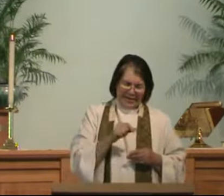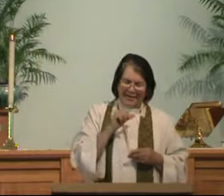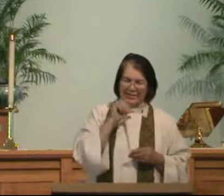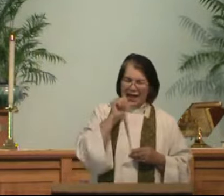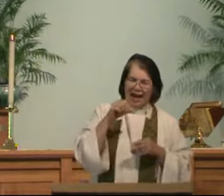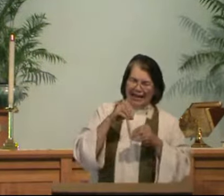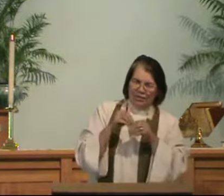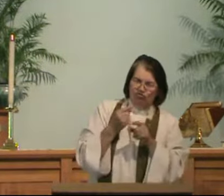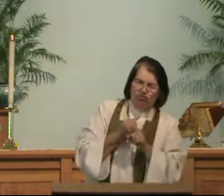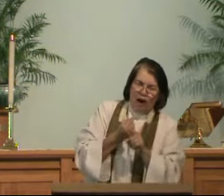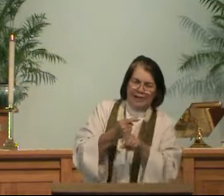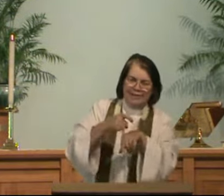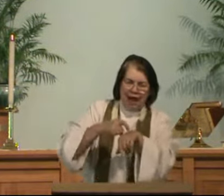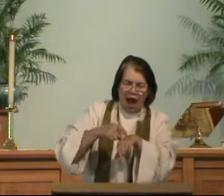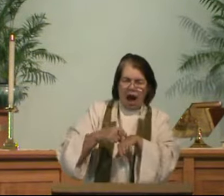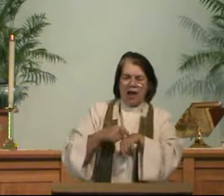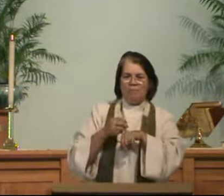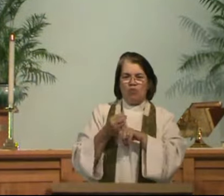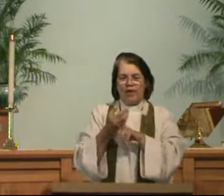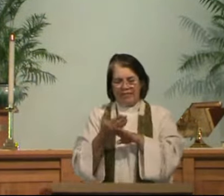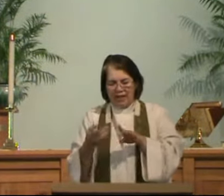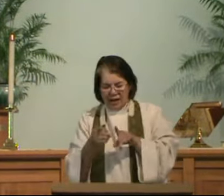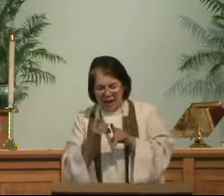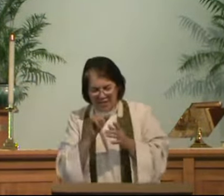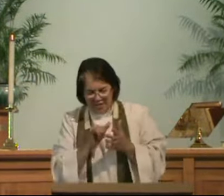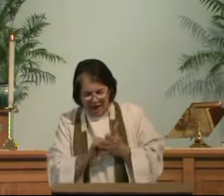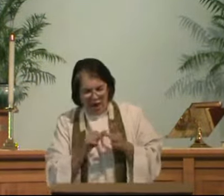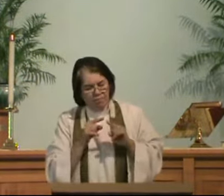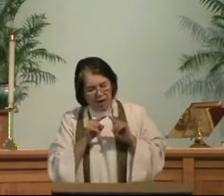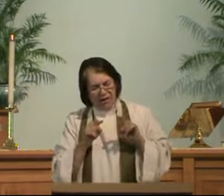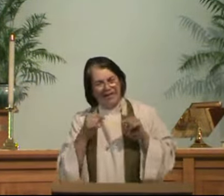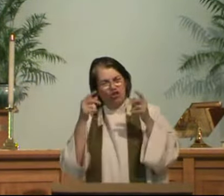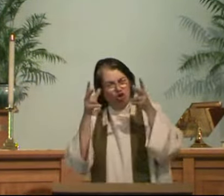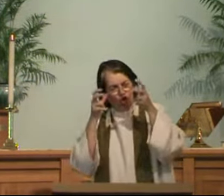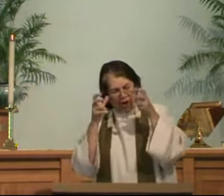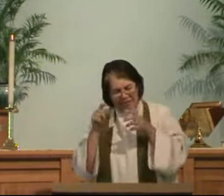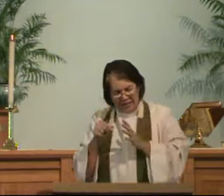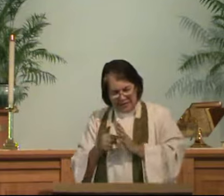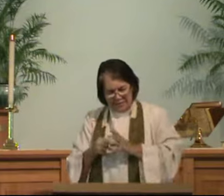allegory. It's not in right time or anything like that, but let's look at this.